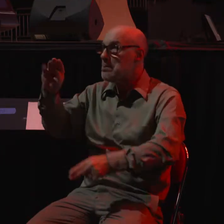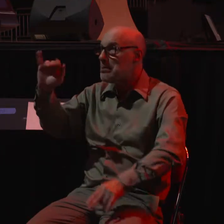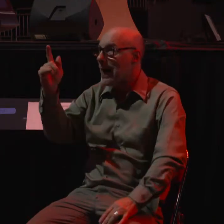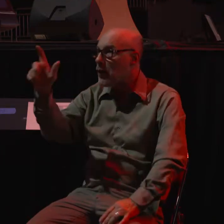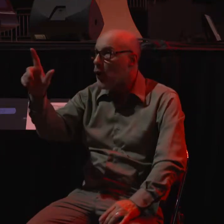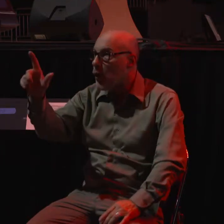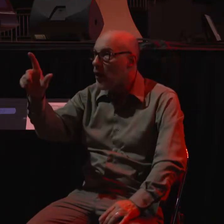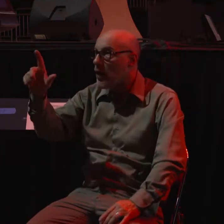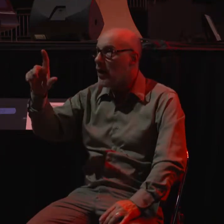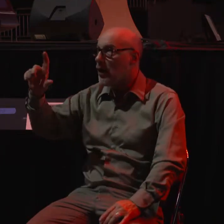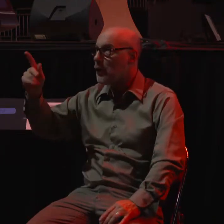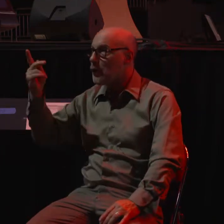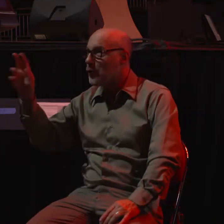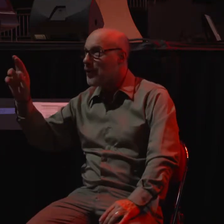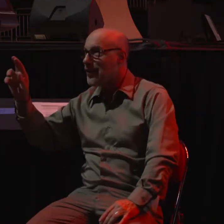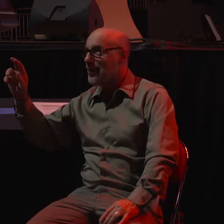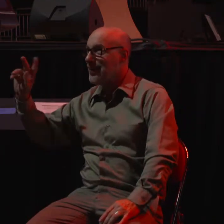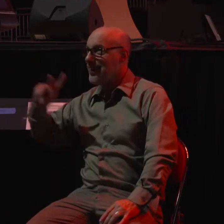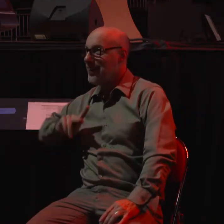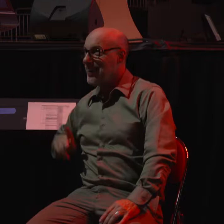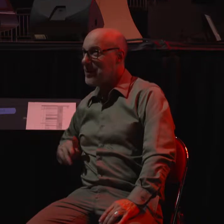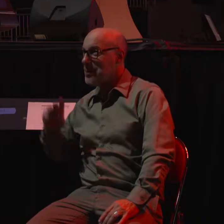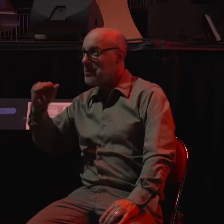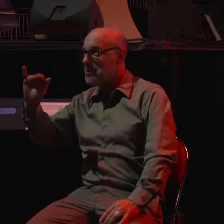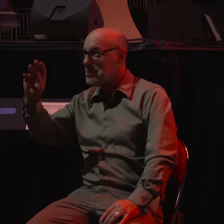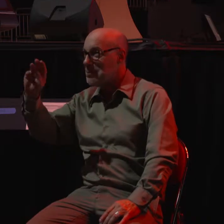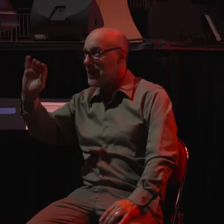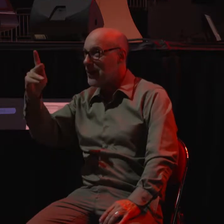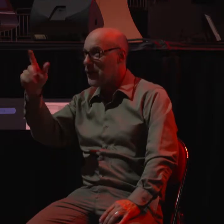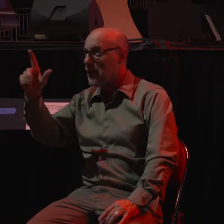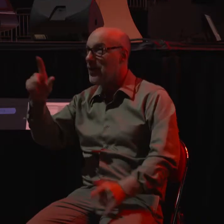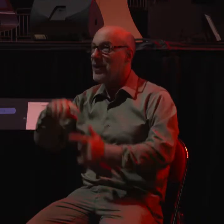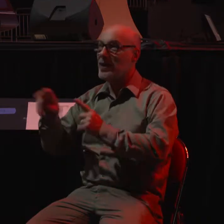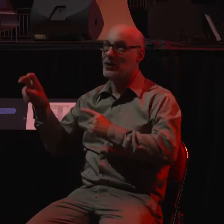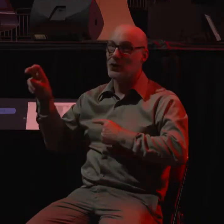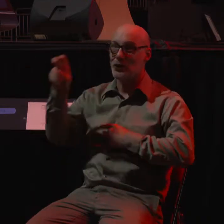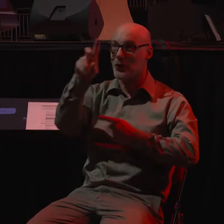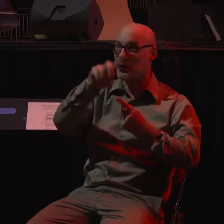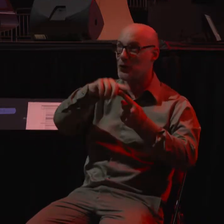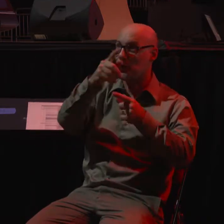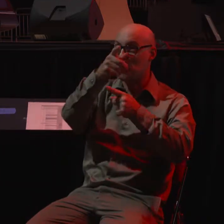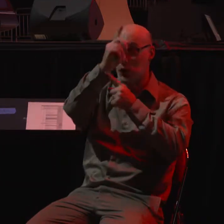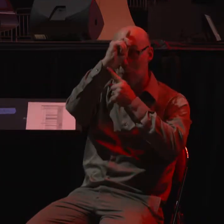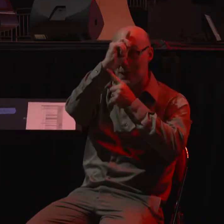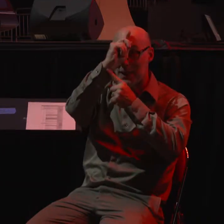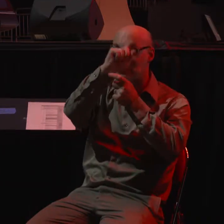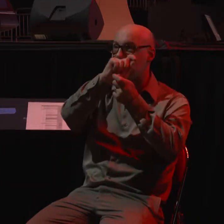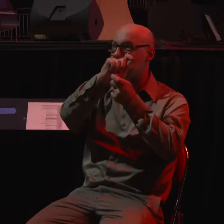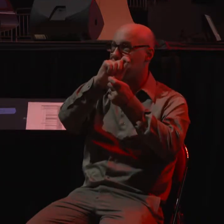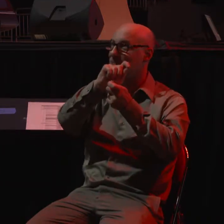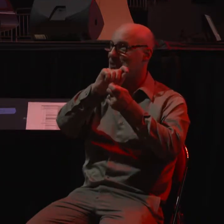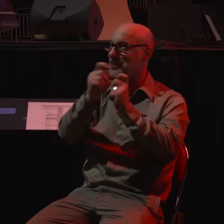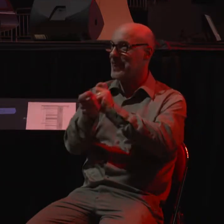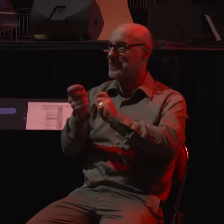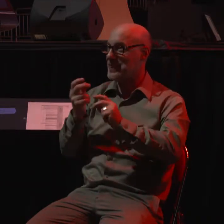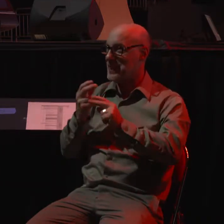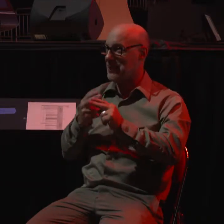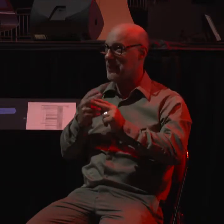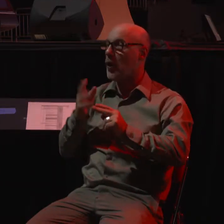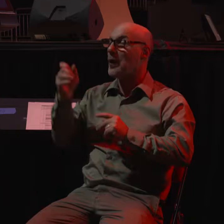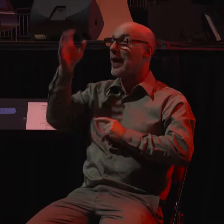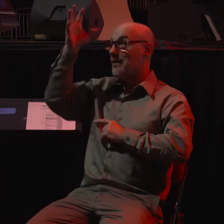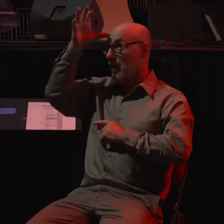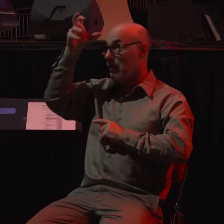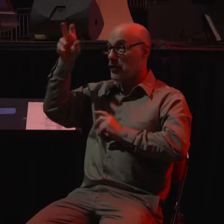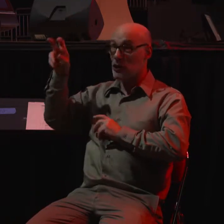and he was actually... So Daddy King travels to Germany, and